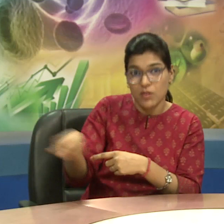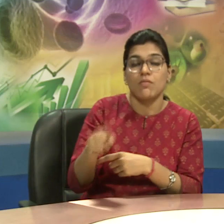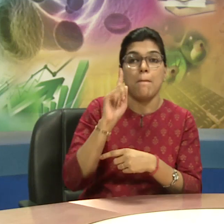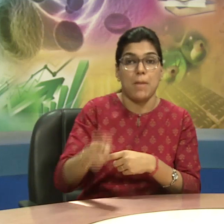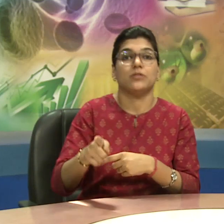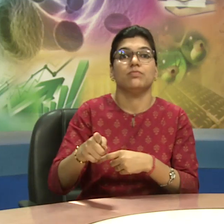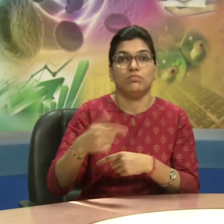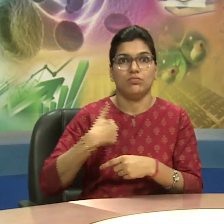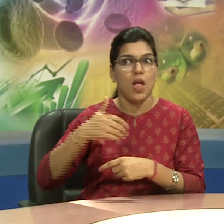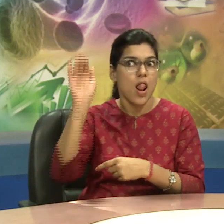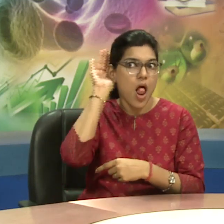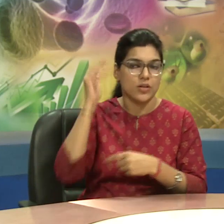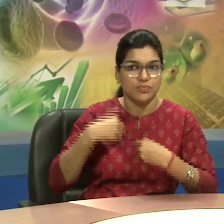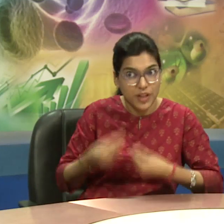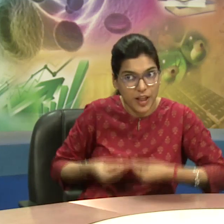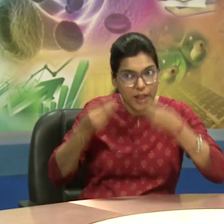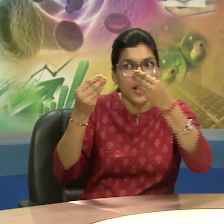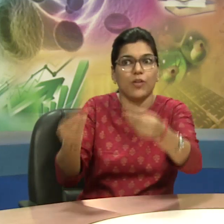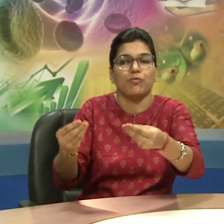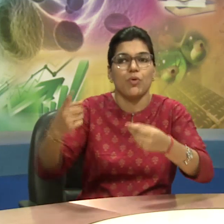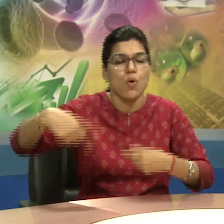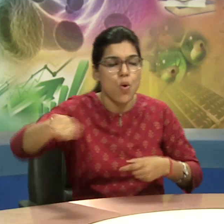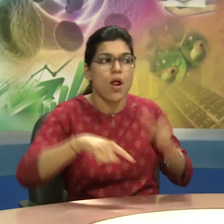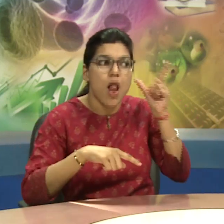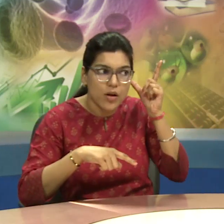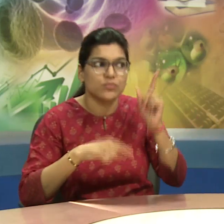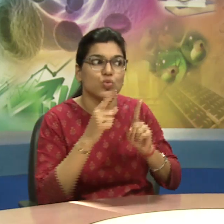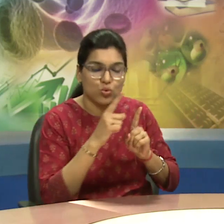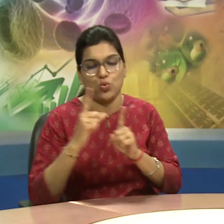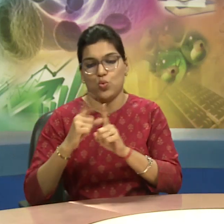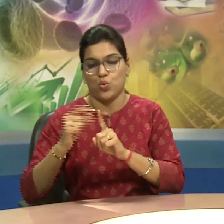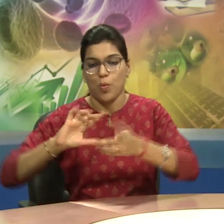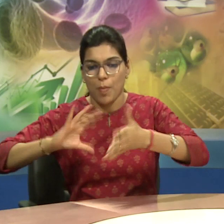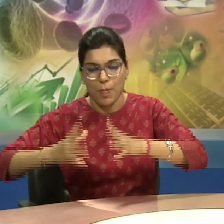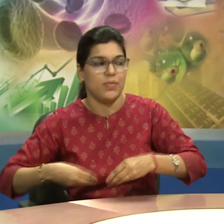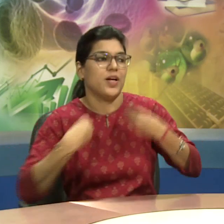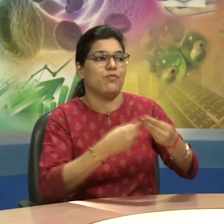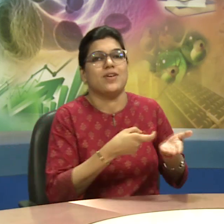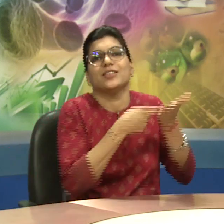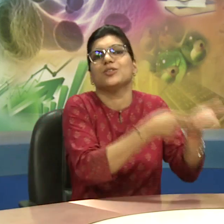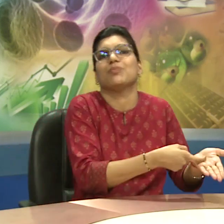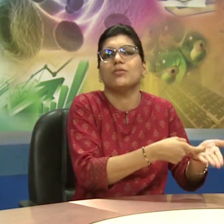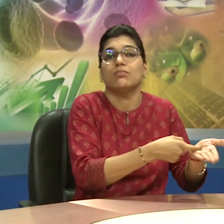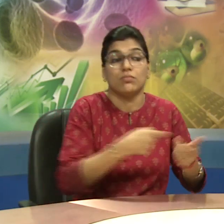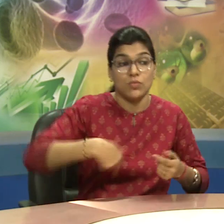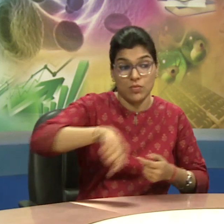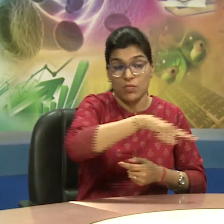manufacturer, traders, dealers, and services